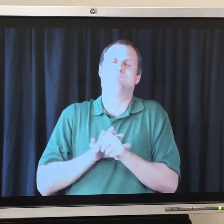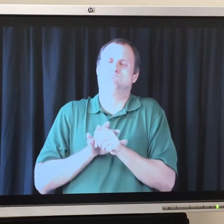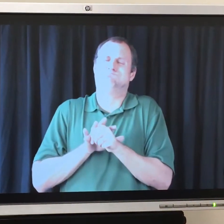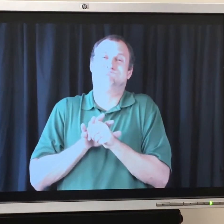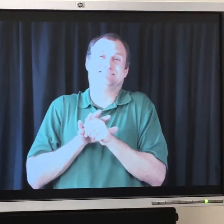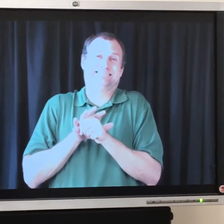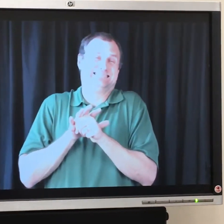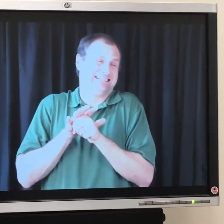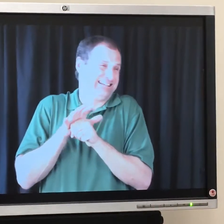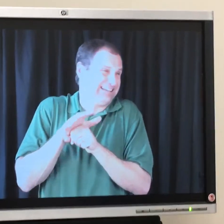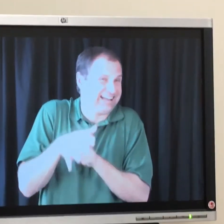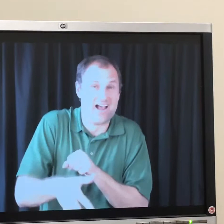us.